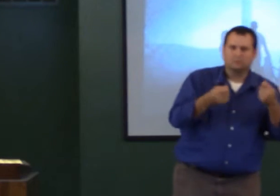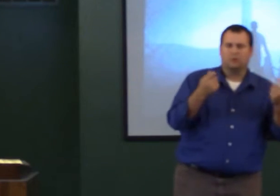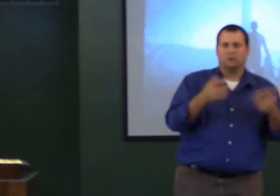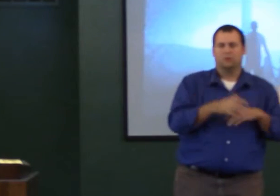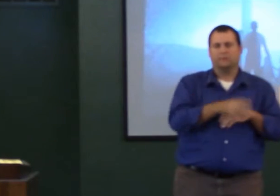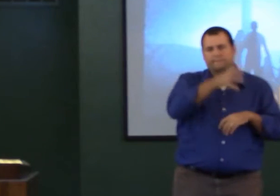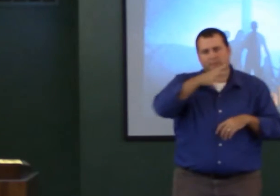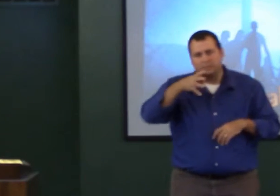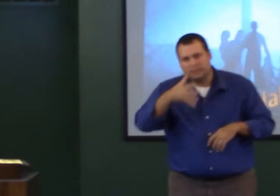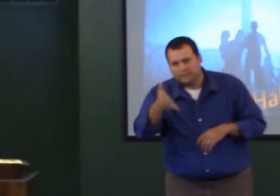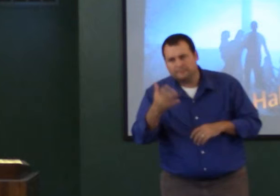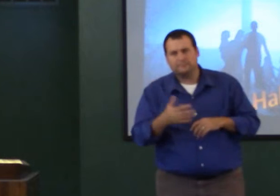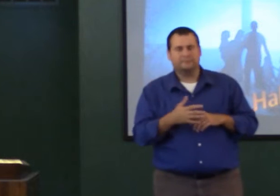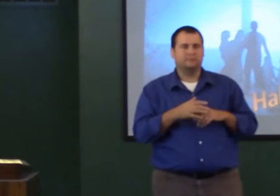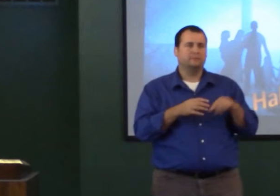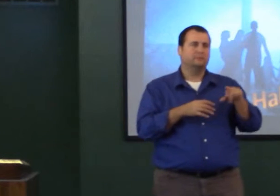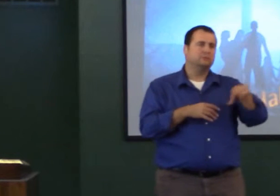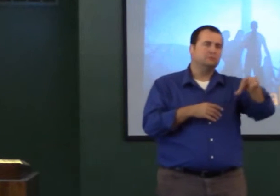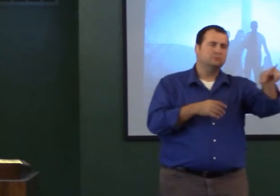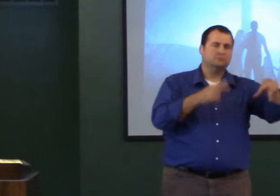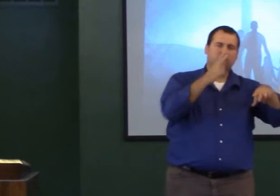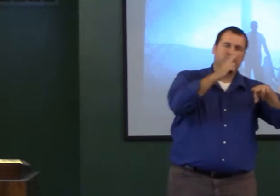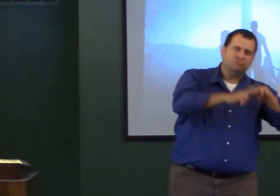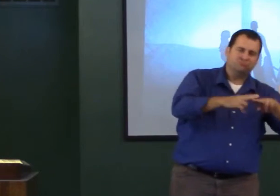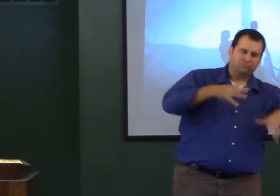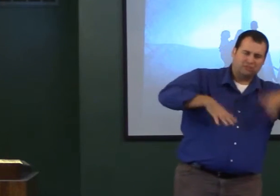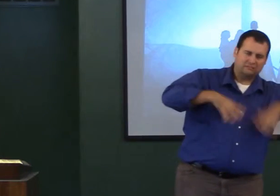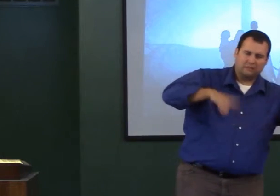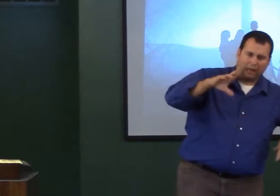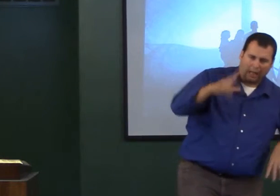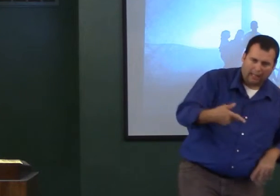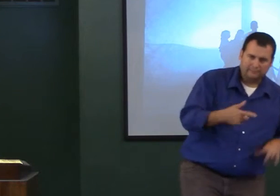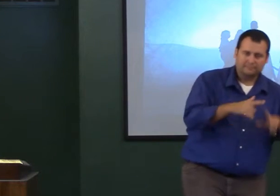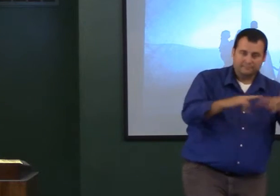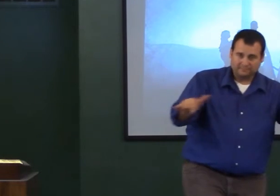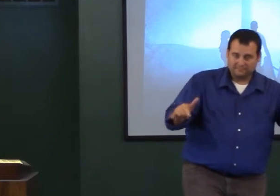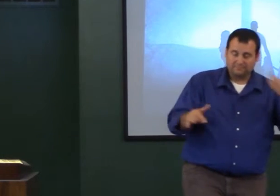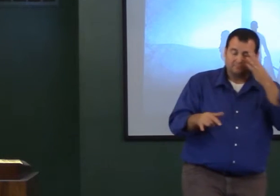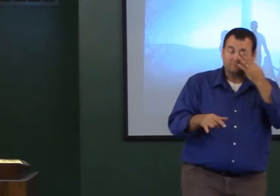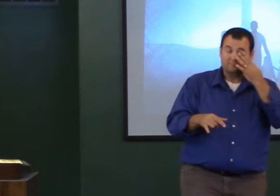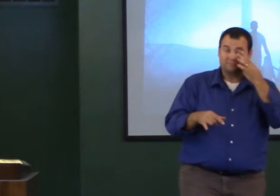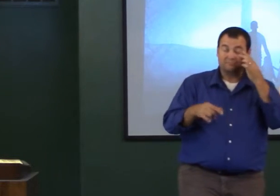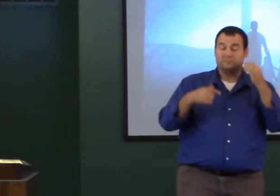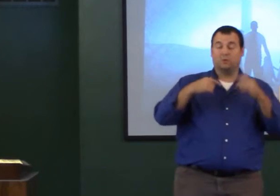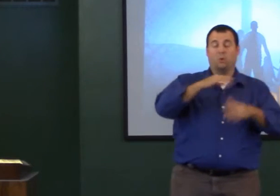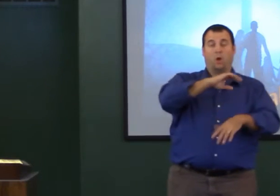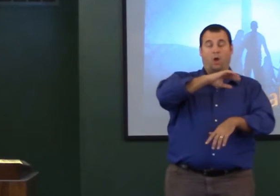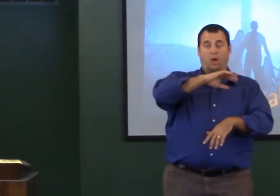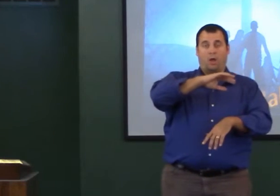fall festival, you know, to dress up and everything,